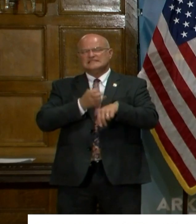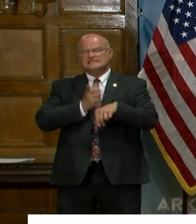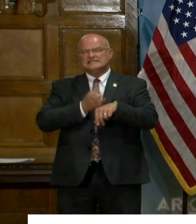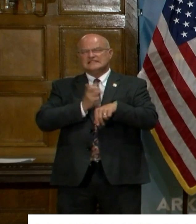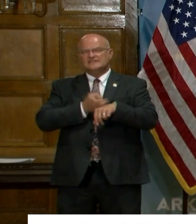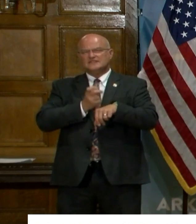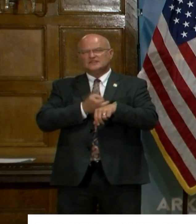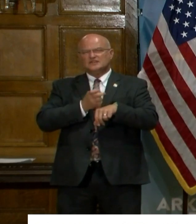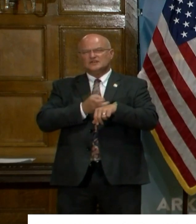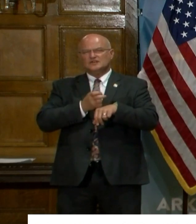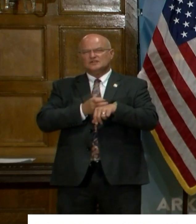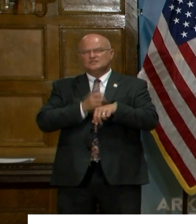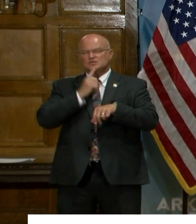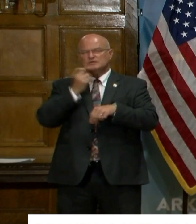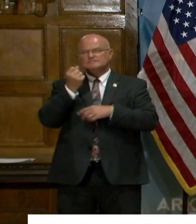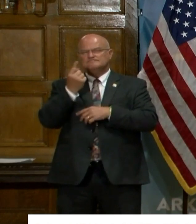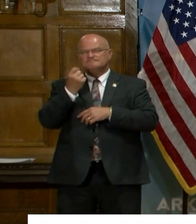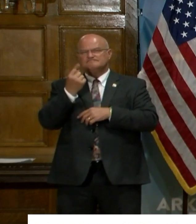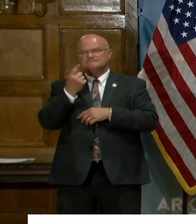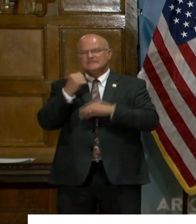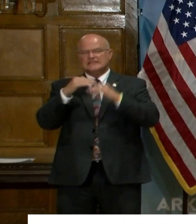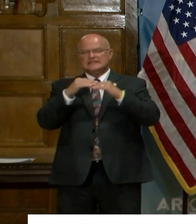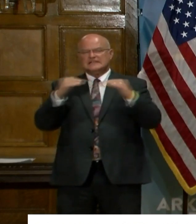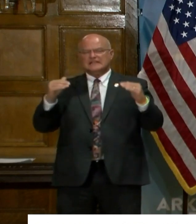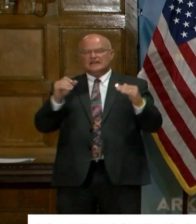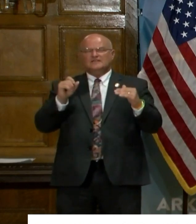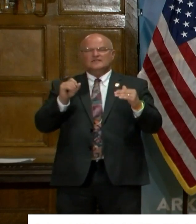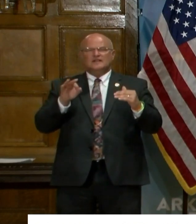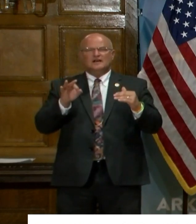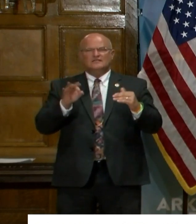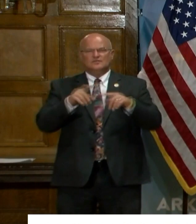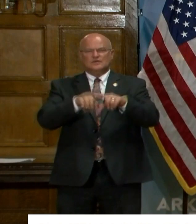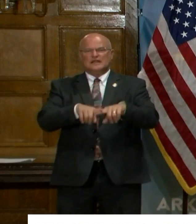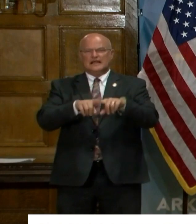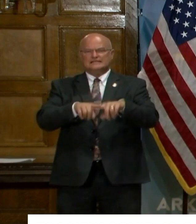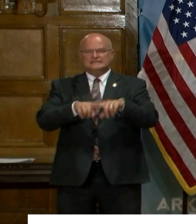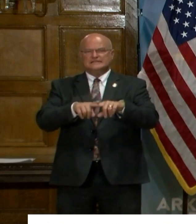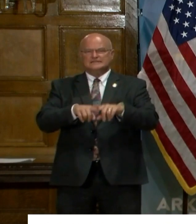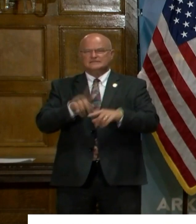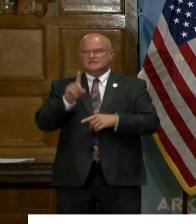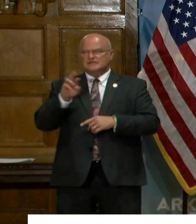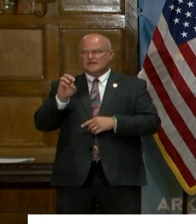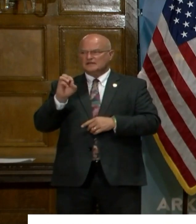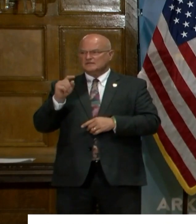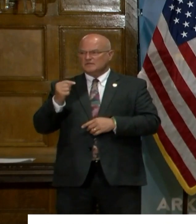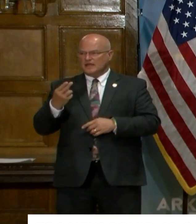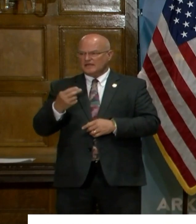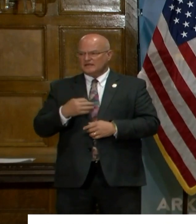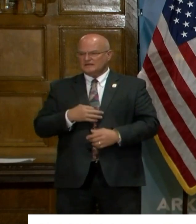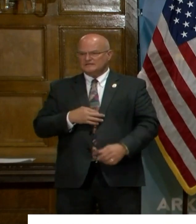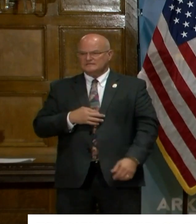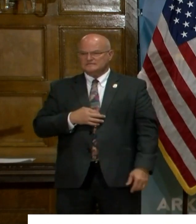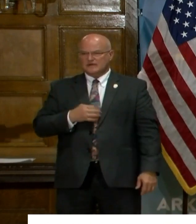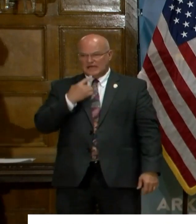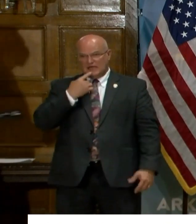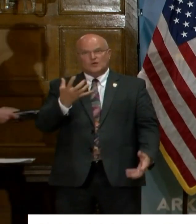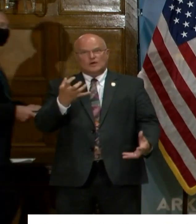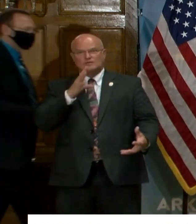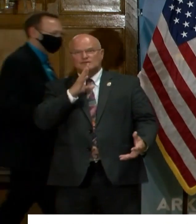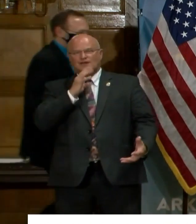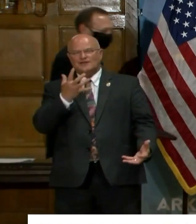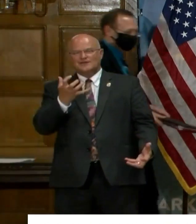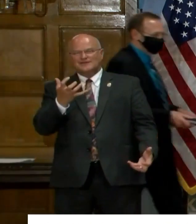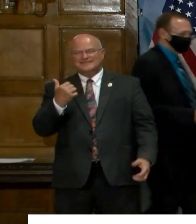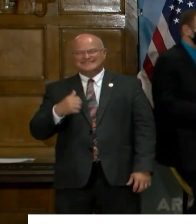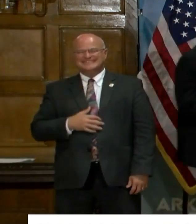difficult to ascertain its level of reliance. Dr. Smith, I can tell he wanted to say something